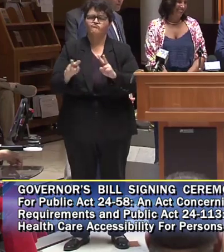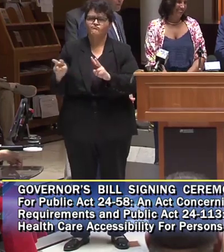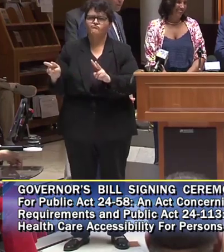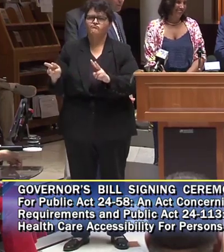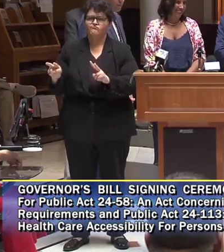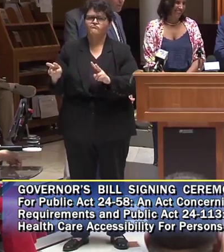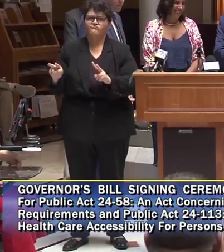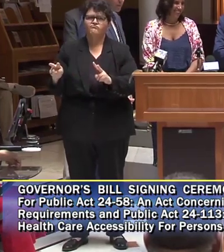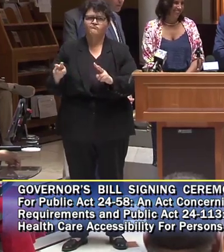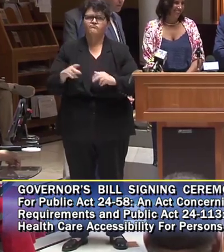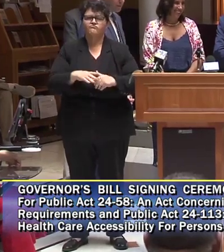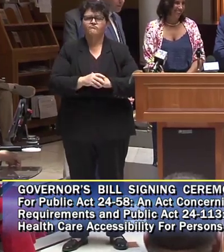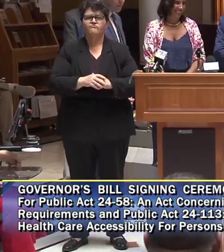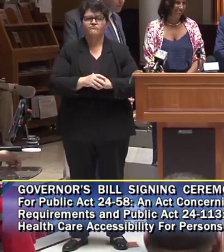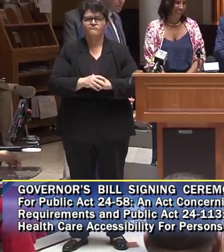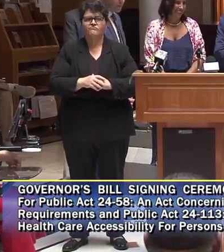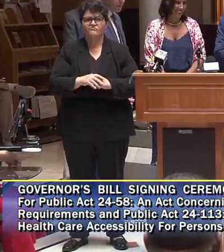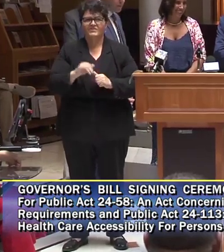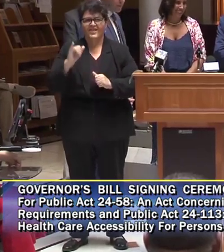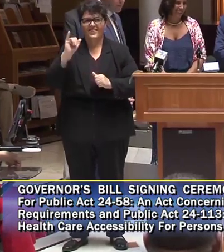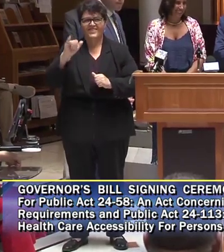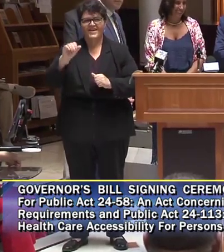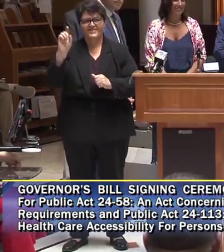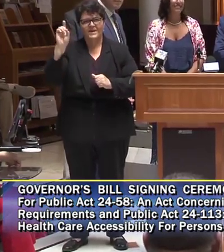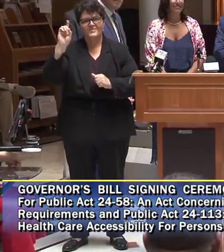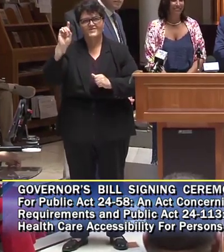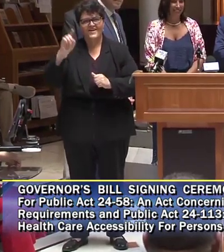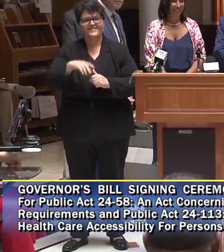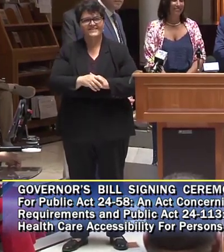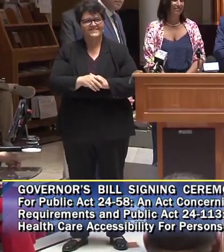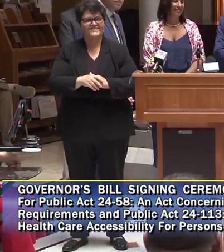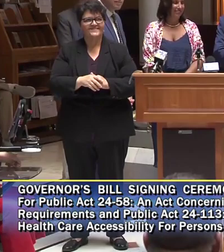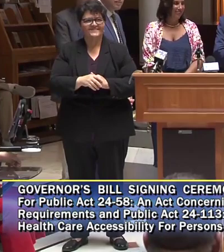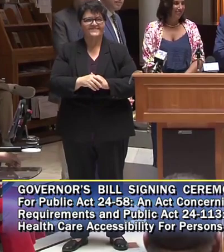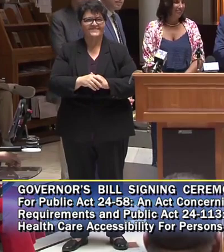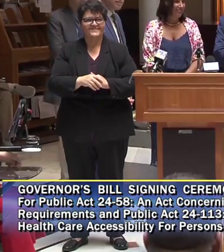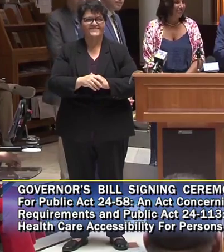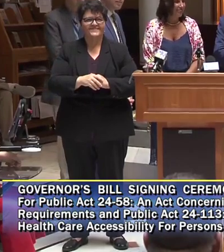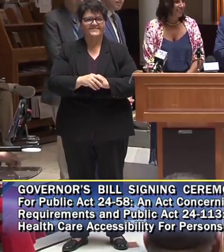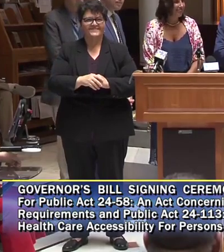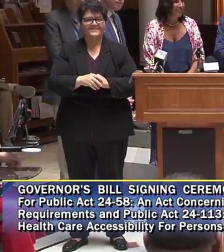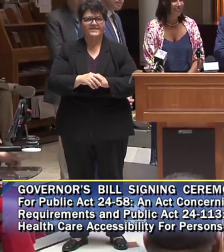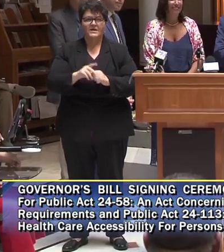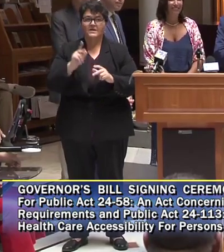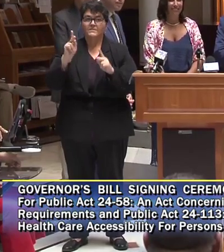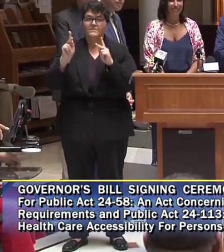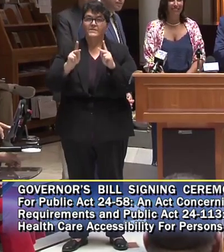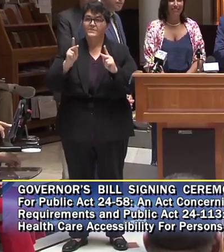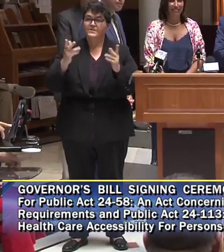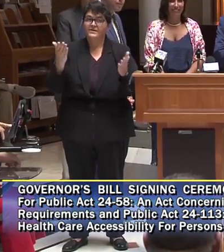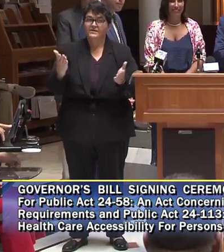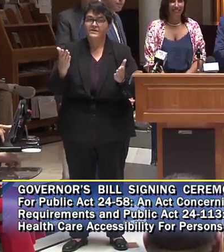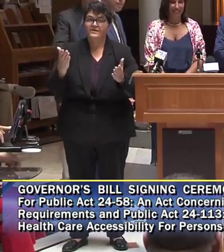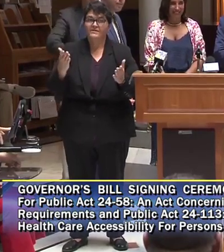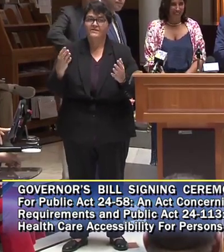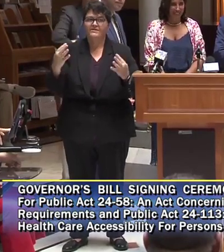isn't this what democracy is supposed to look like? Yeah. Isn't this what democracy, how it's supposed to function?